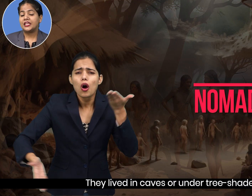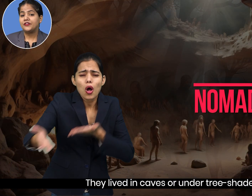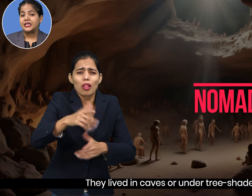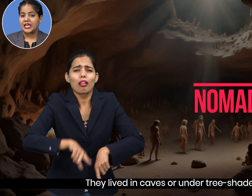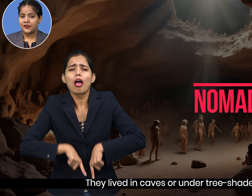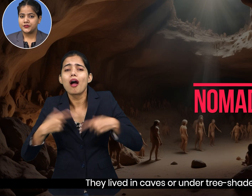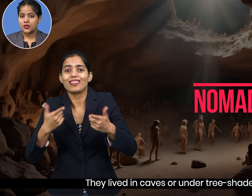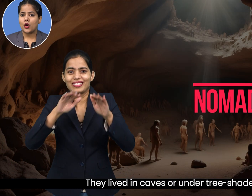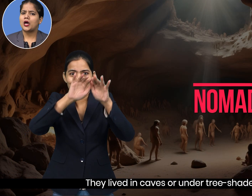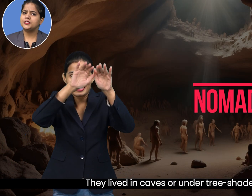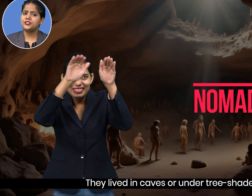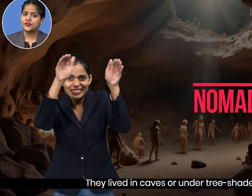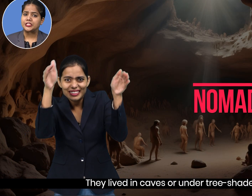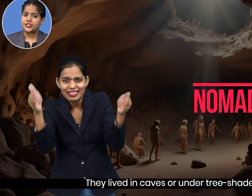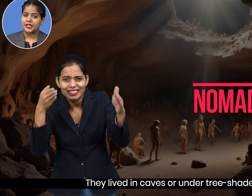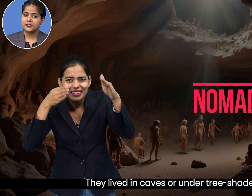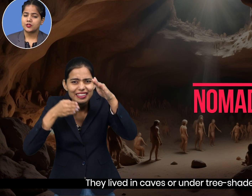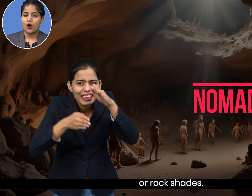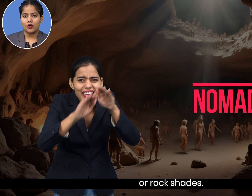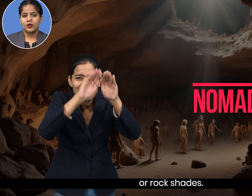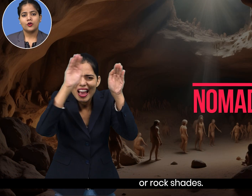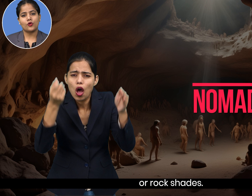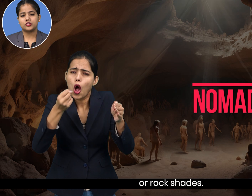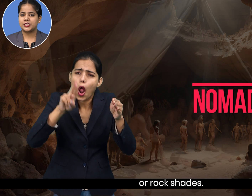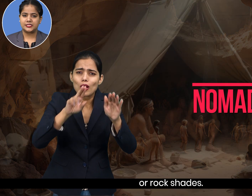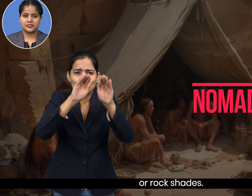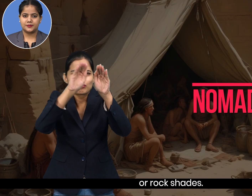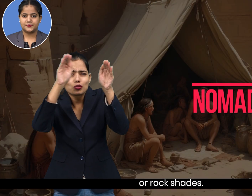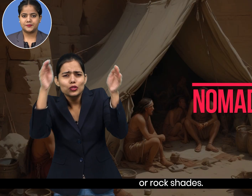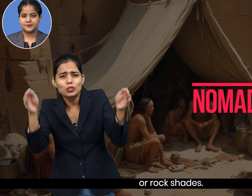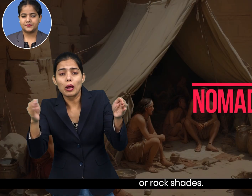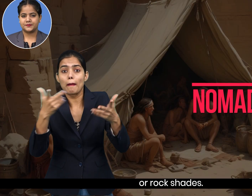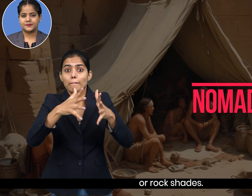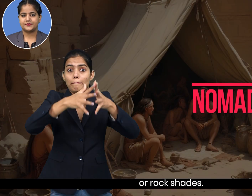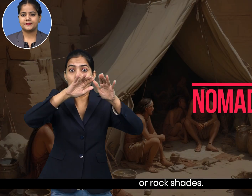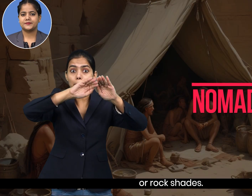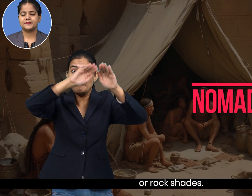They lived in caves or under tree shades or rock shades.